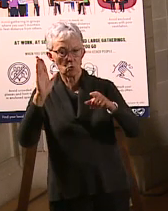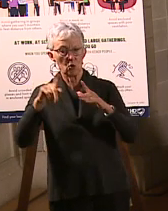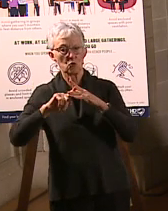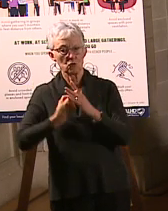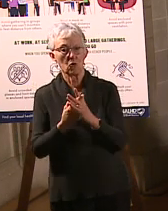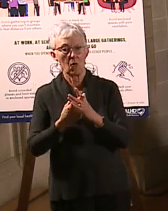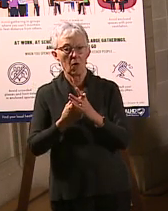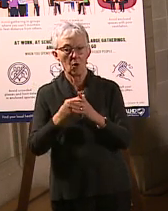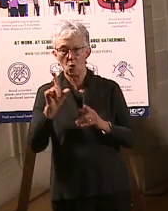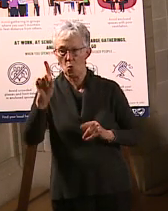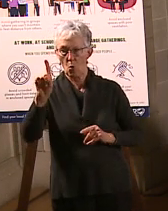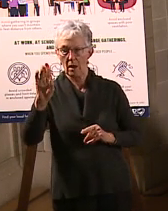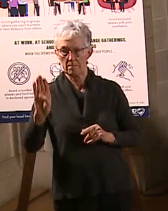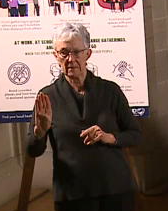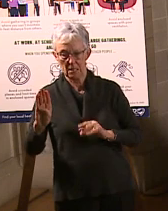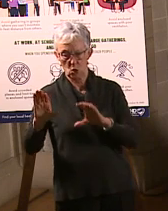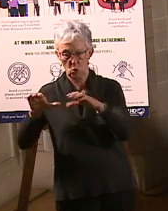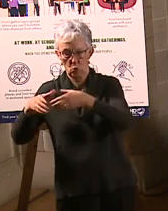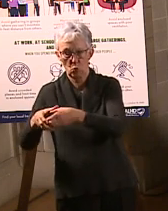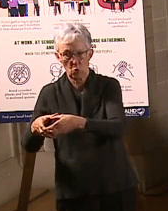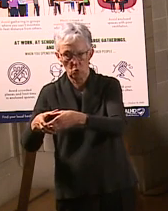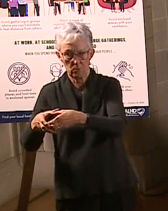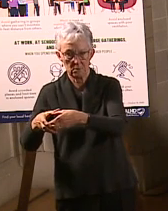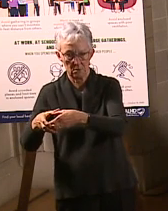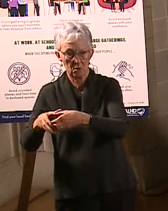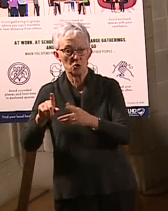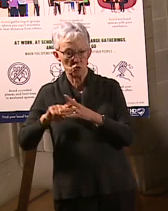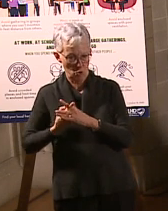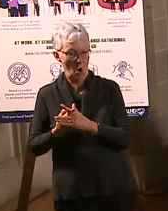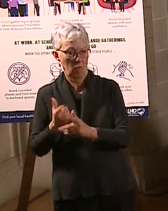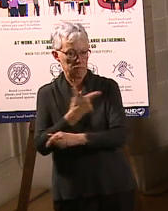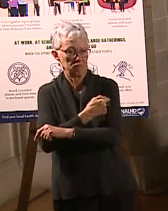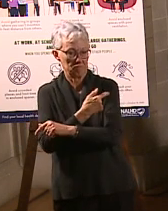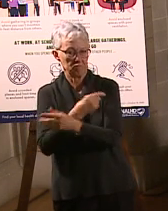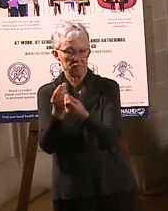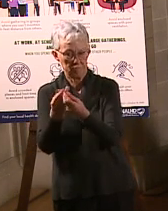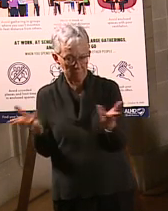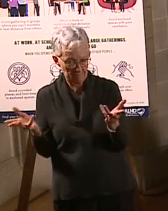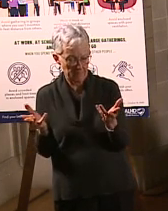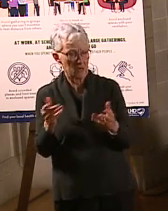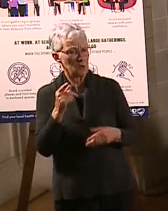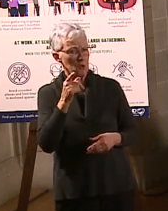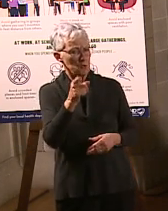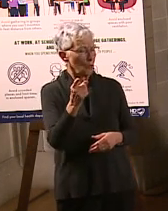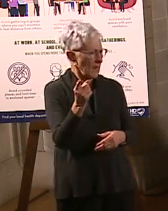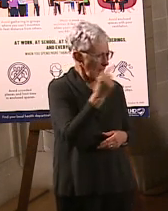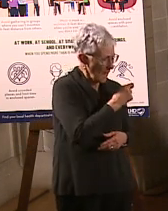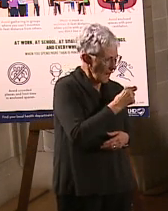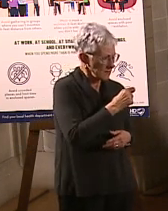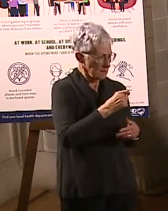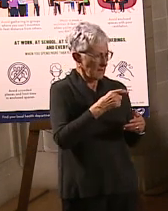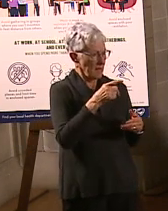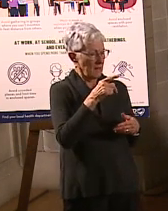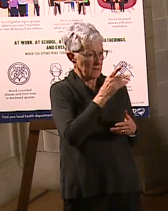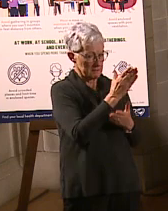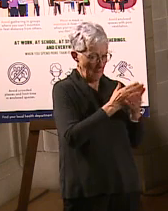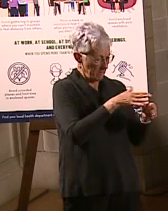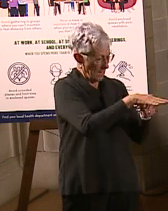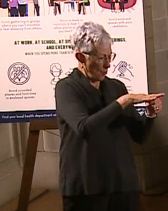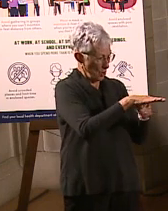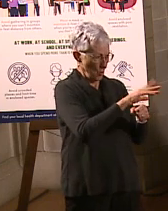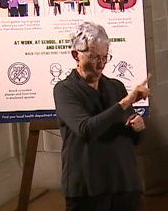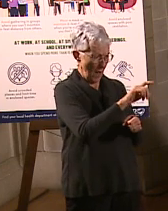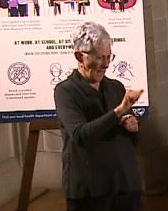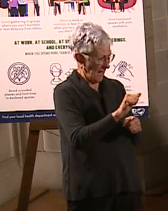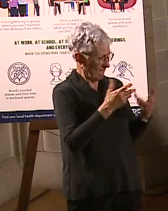question is, well, are you going to take vaccine from those other public health departments and shift them to Lincoln, Lancaster, and Douglas to help them catch up? And